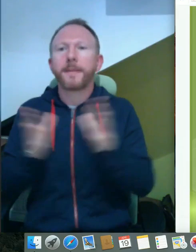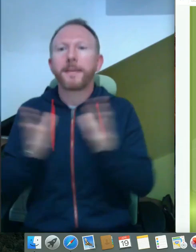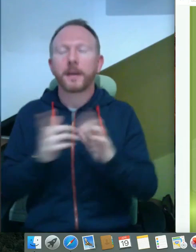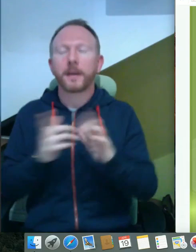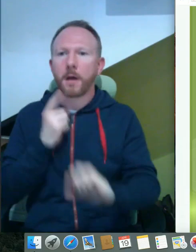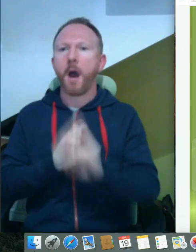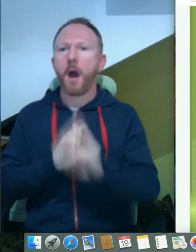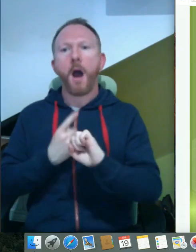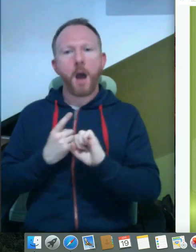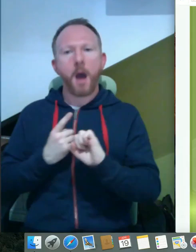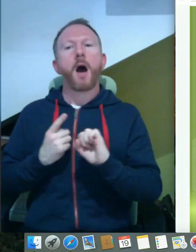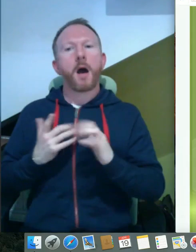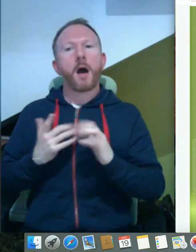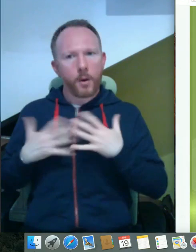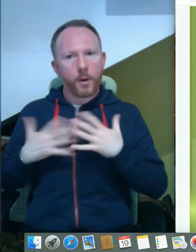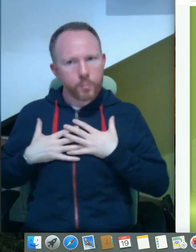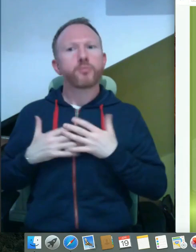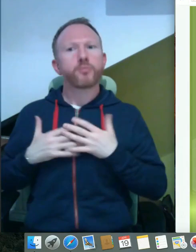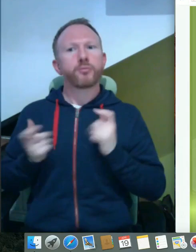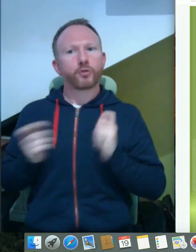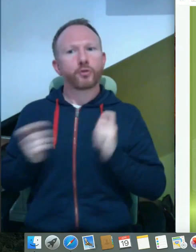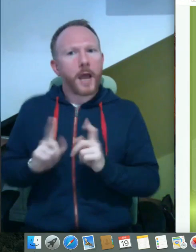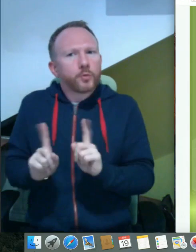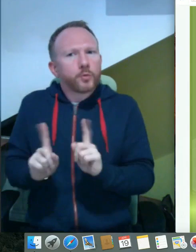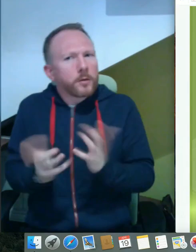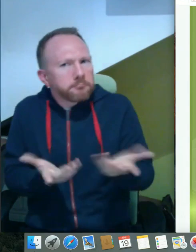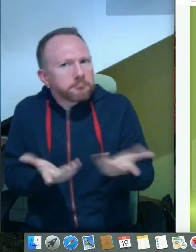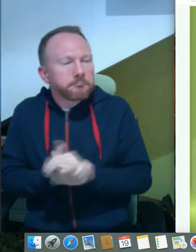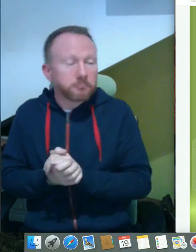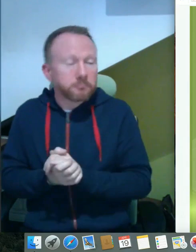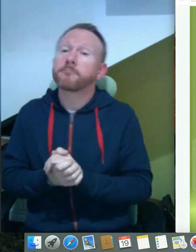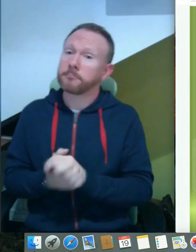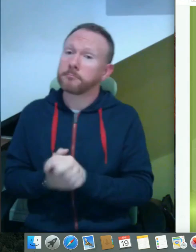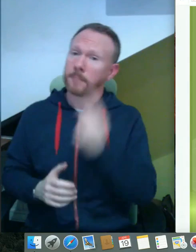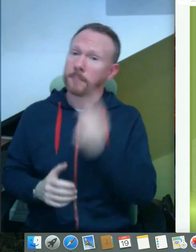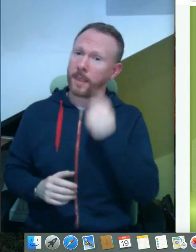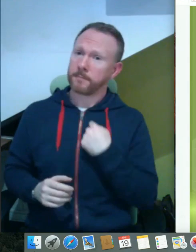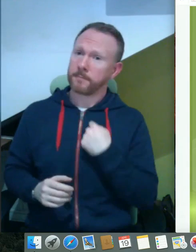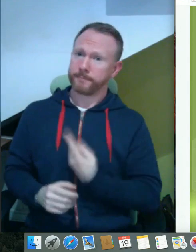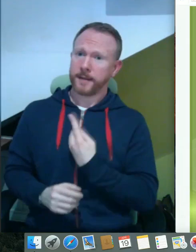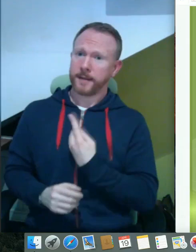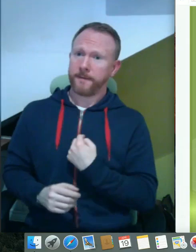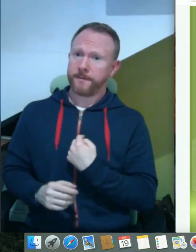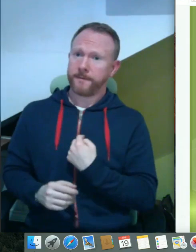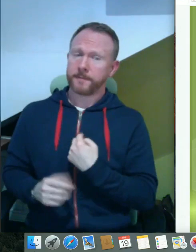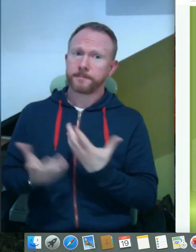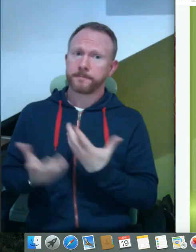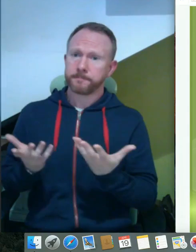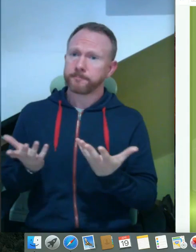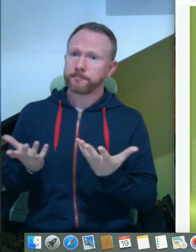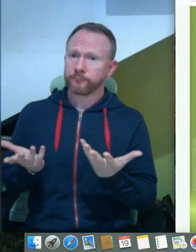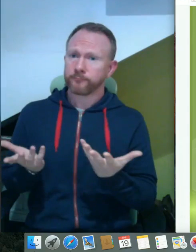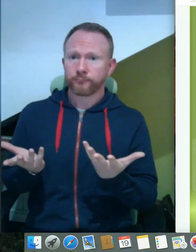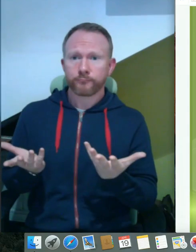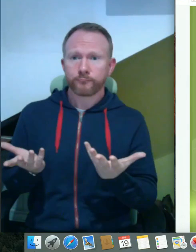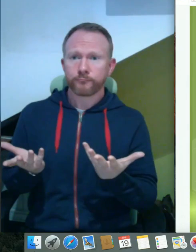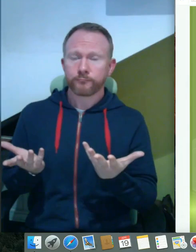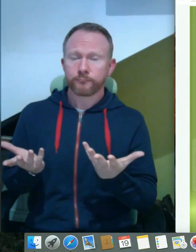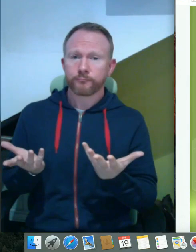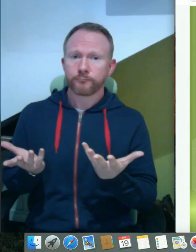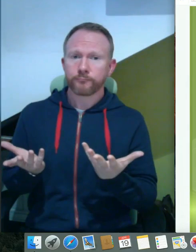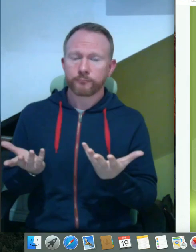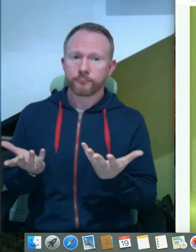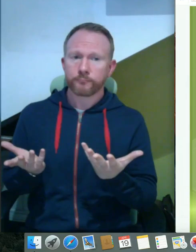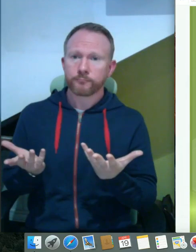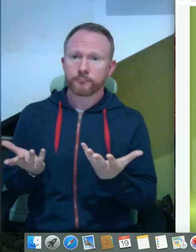think for me, the primary thing I've reflected on is the idea of making much